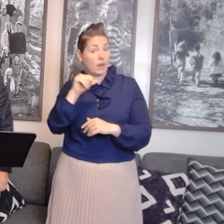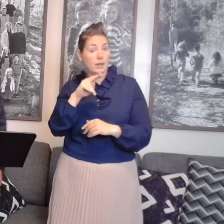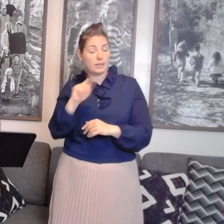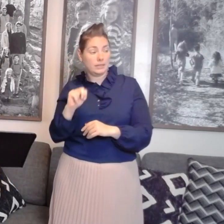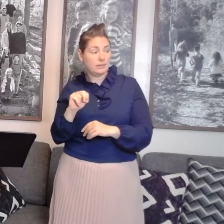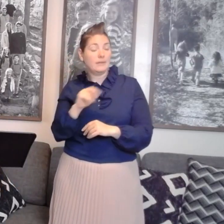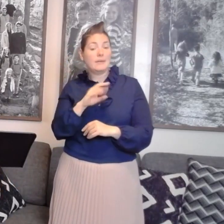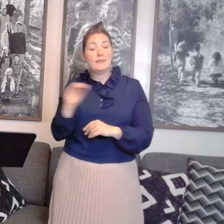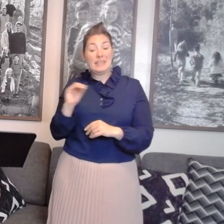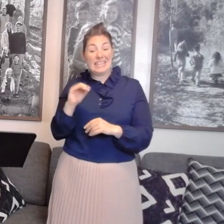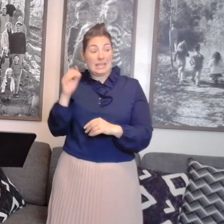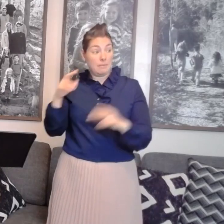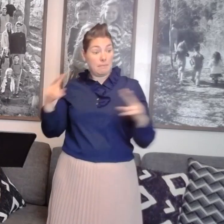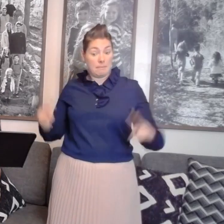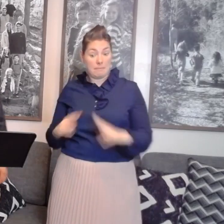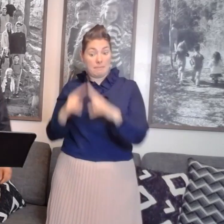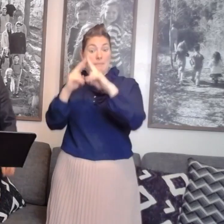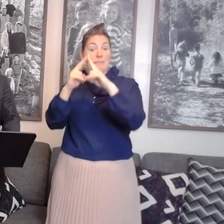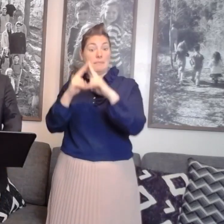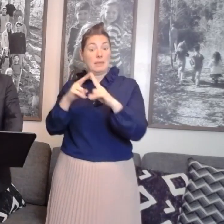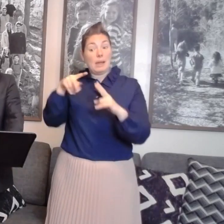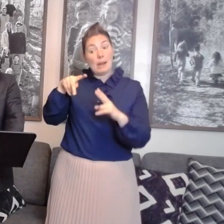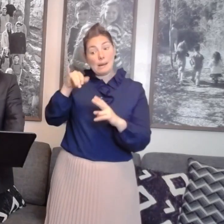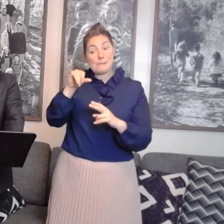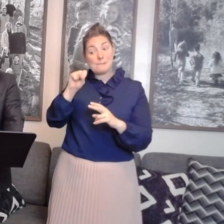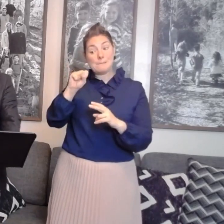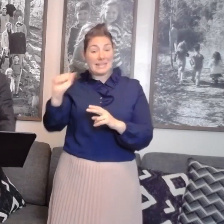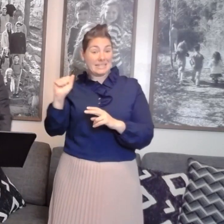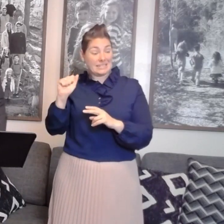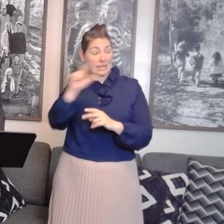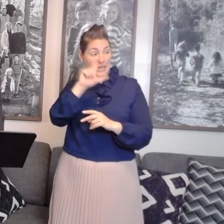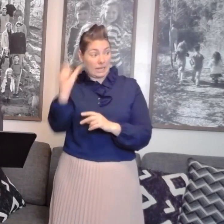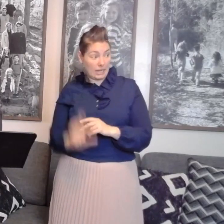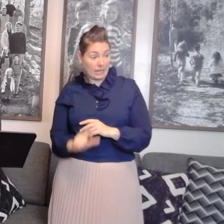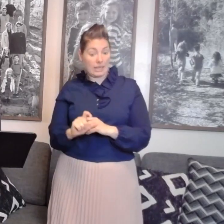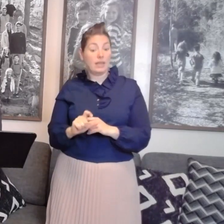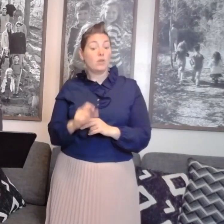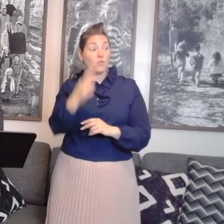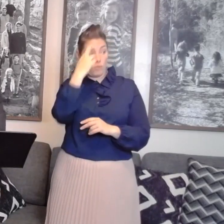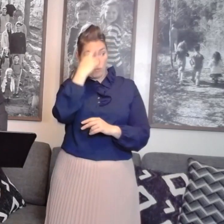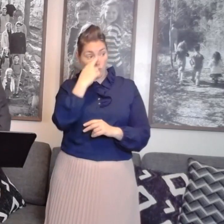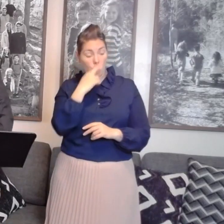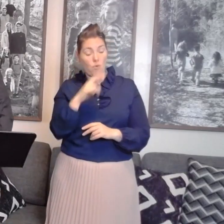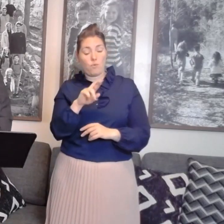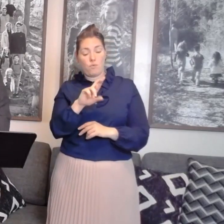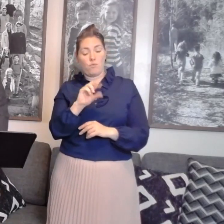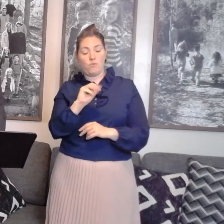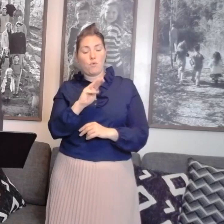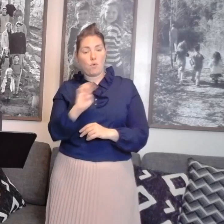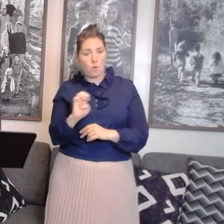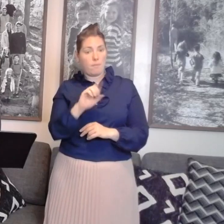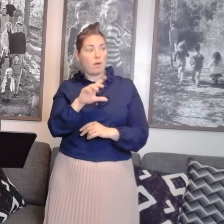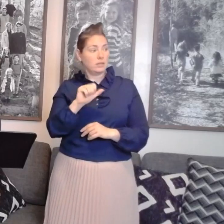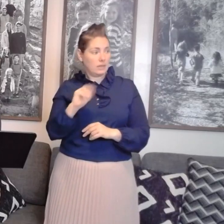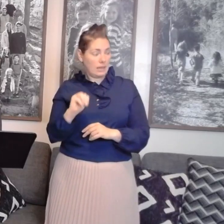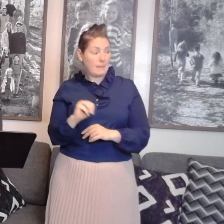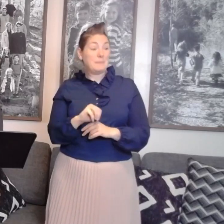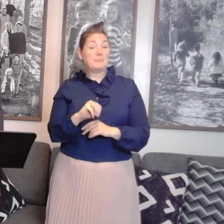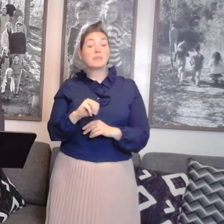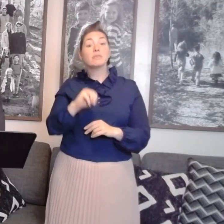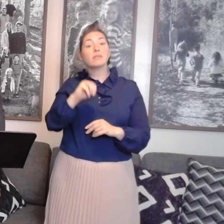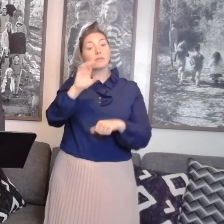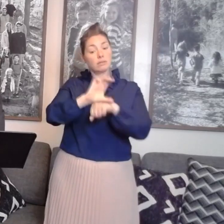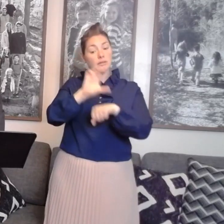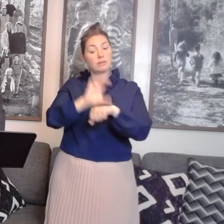of Versailles, the Leaning Tower of Pisa, the Colosseum, the Sistine Chapel, St. Peter's